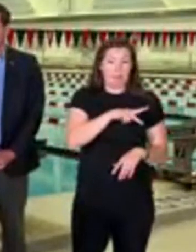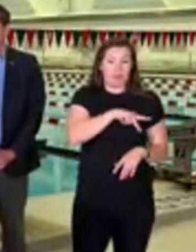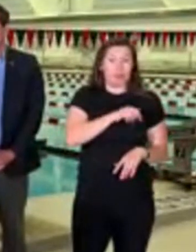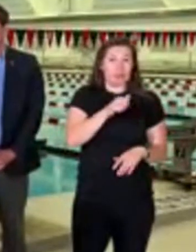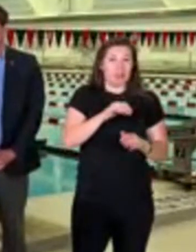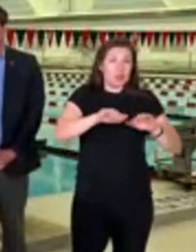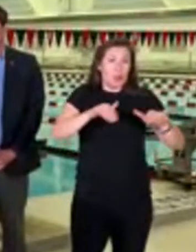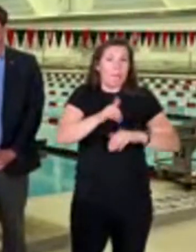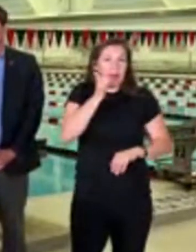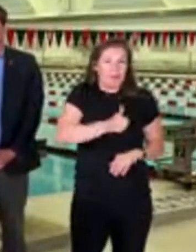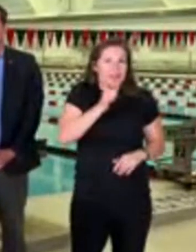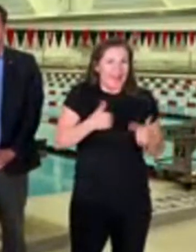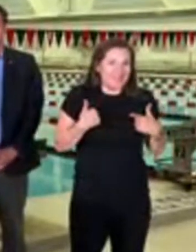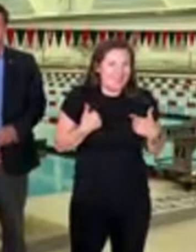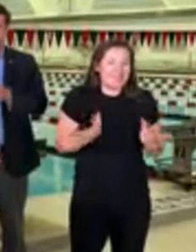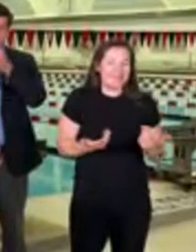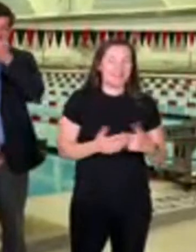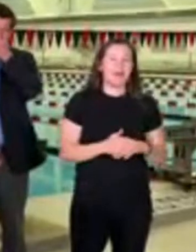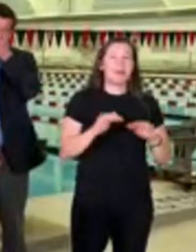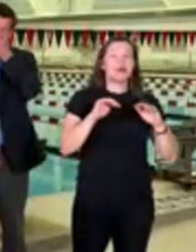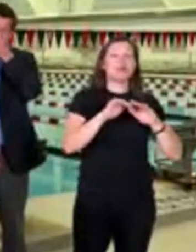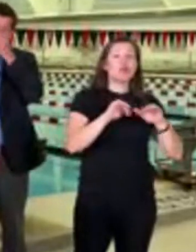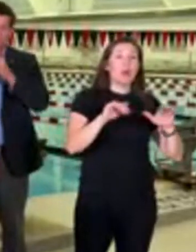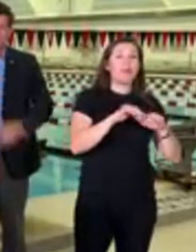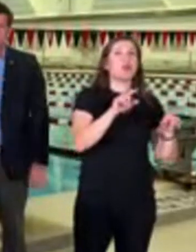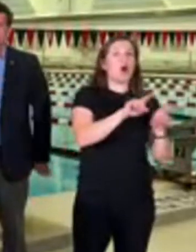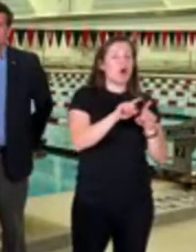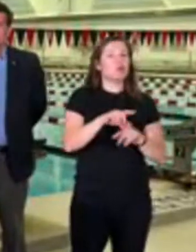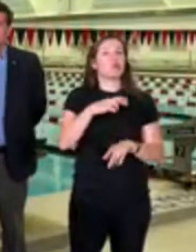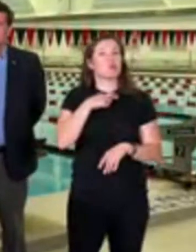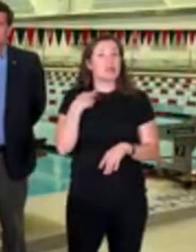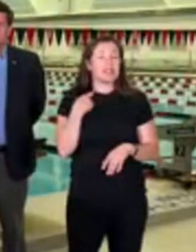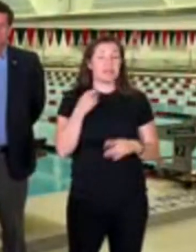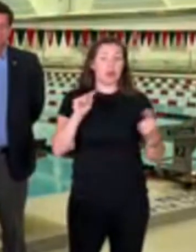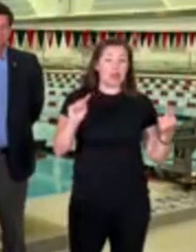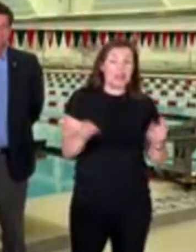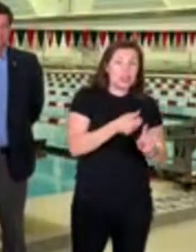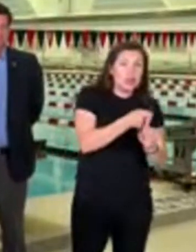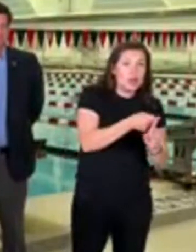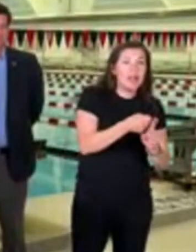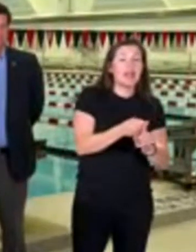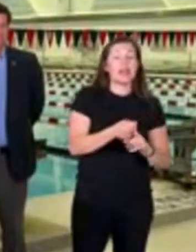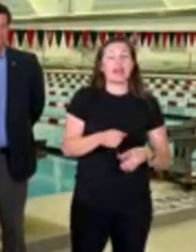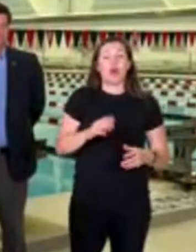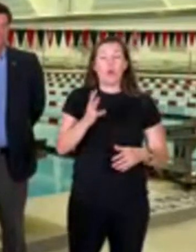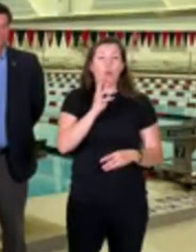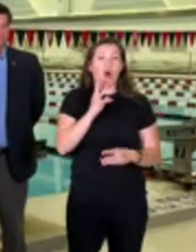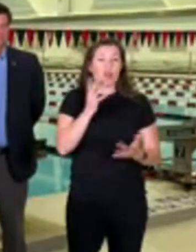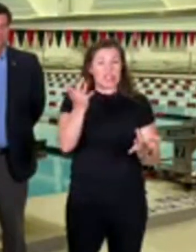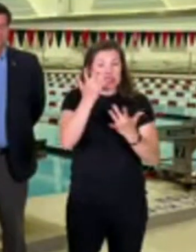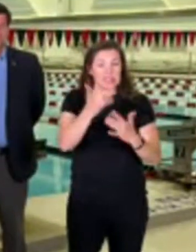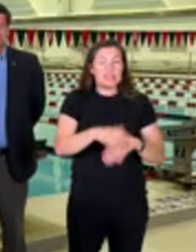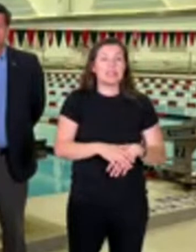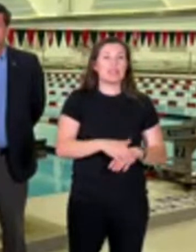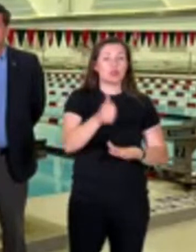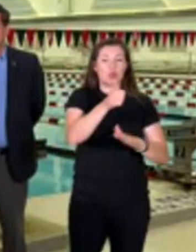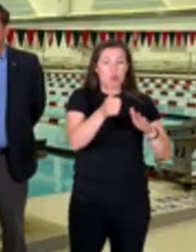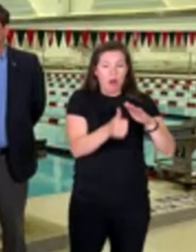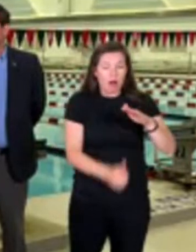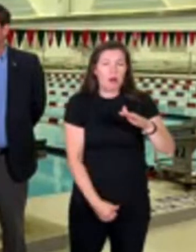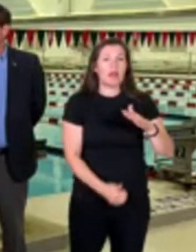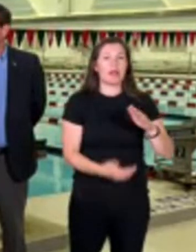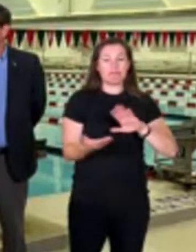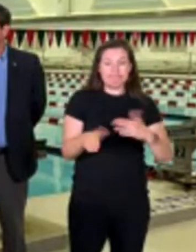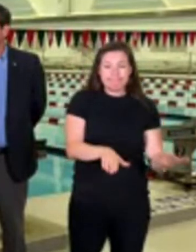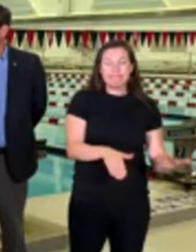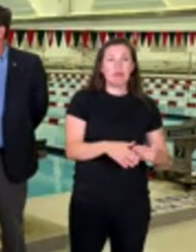almost every single day. But swimming also poses risks for injury, waterborne illnesses, and drowning, especially when there are children or people